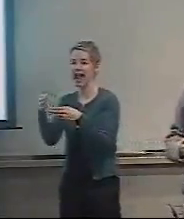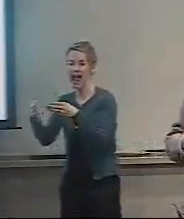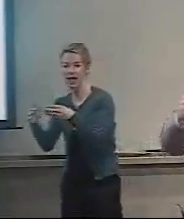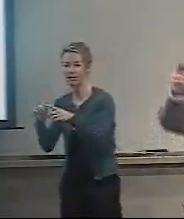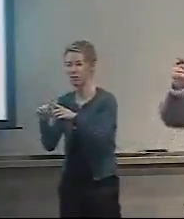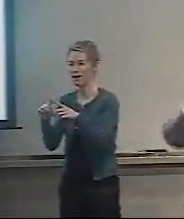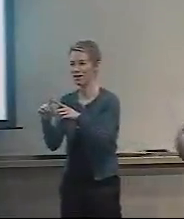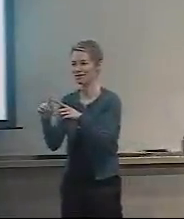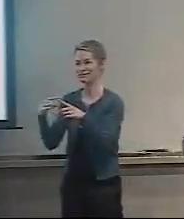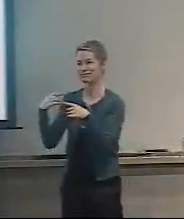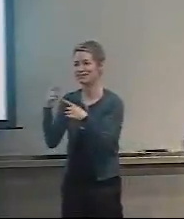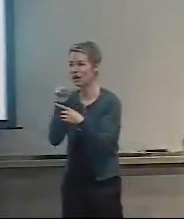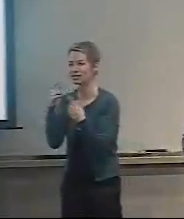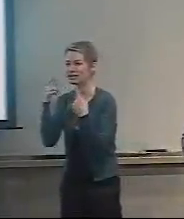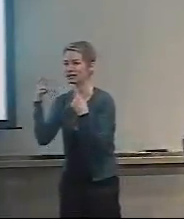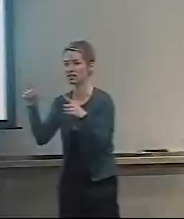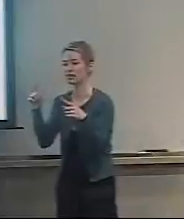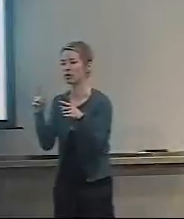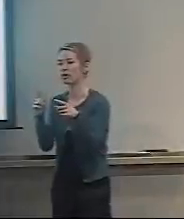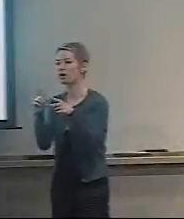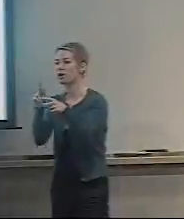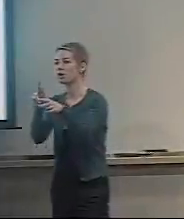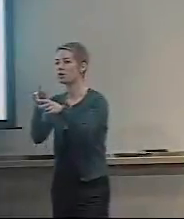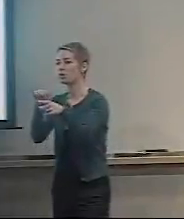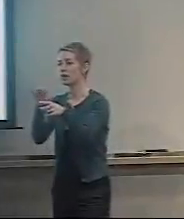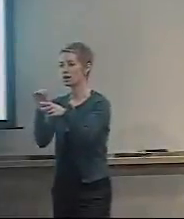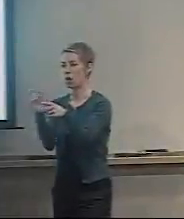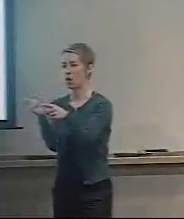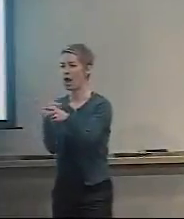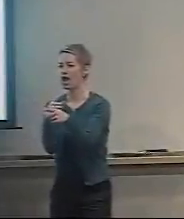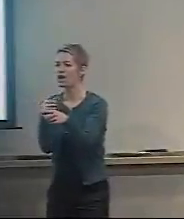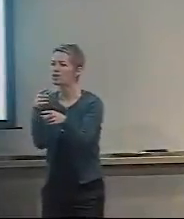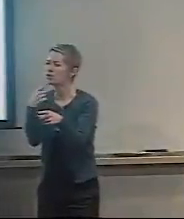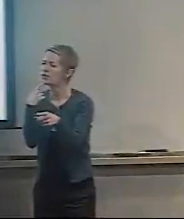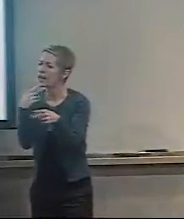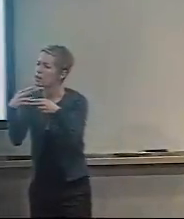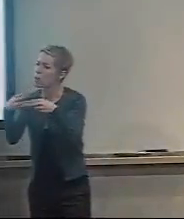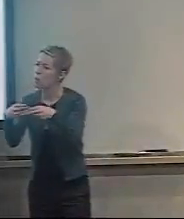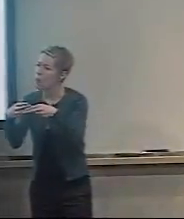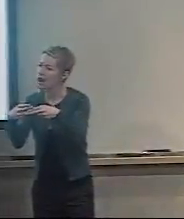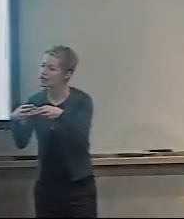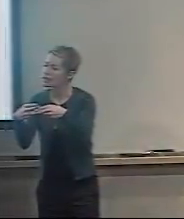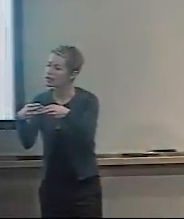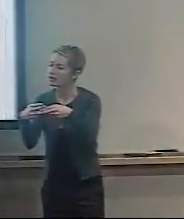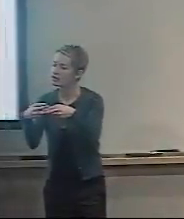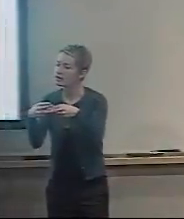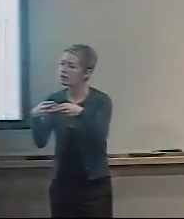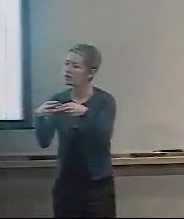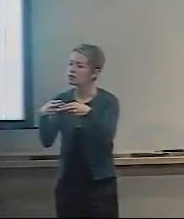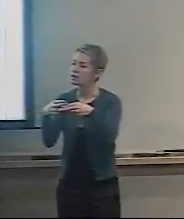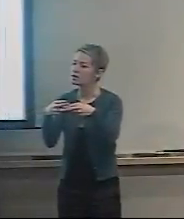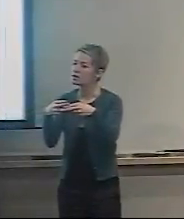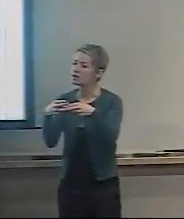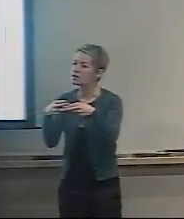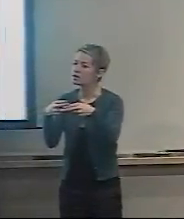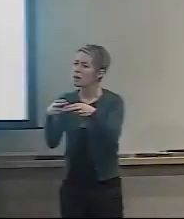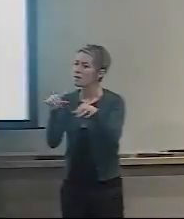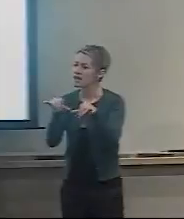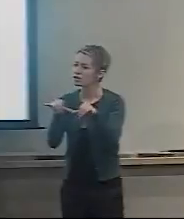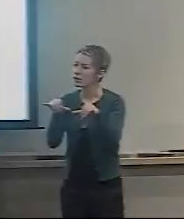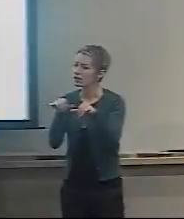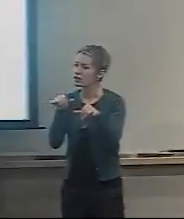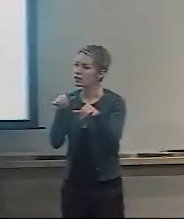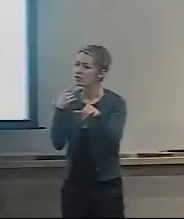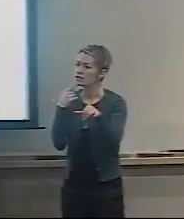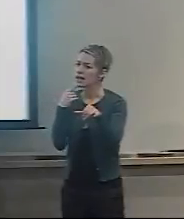yet. A quick one. When you said your weighted mean square, your metric, you had a